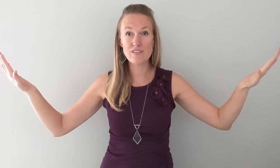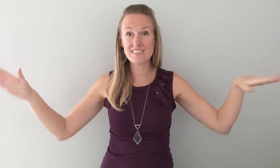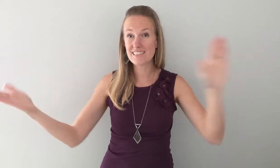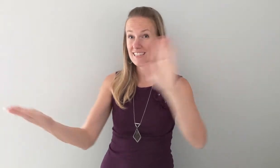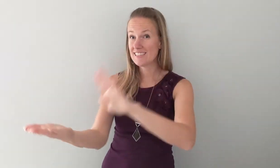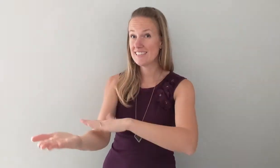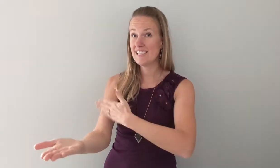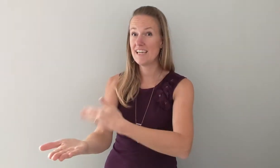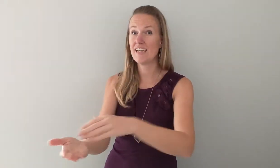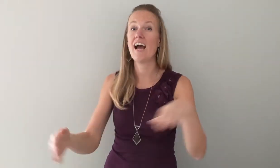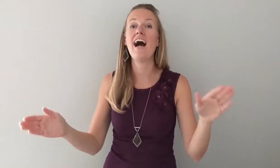hosts sing